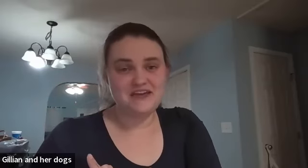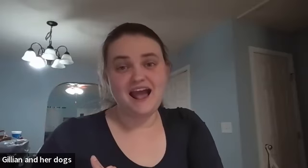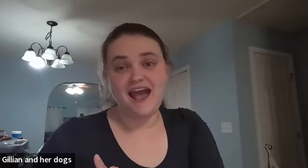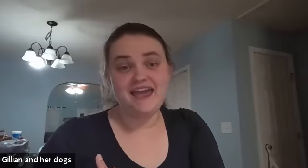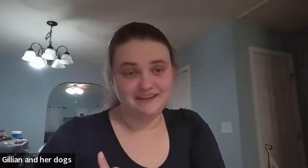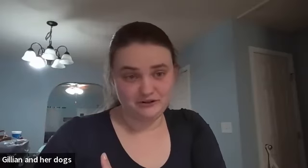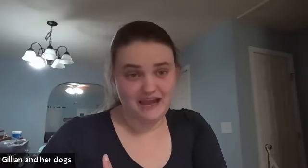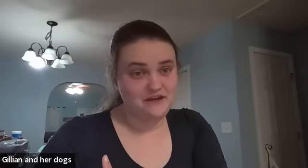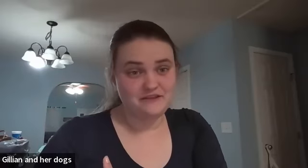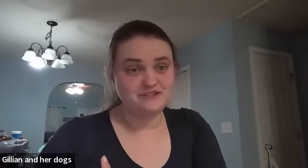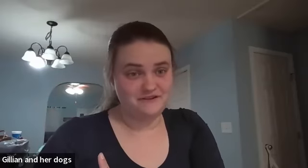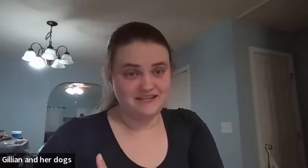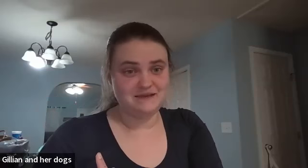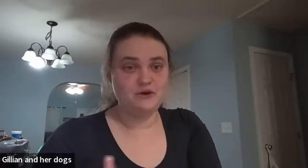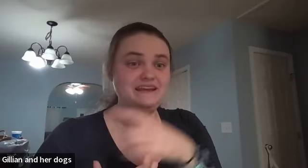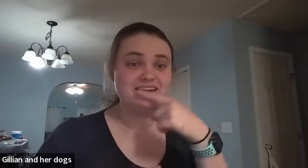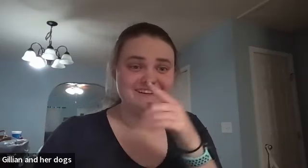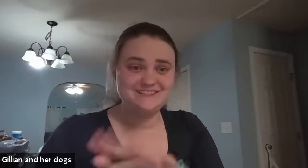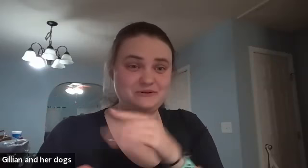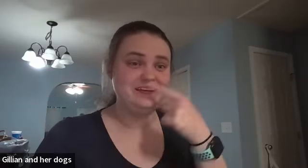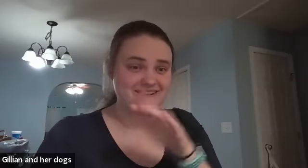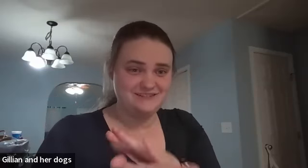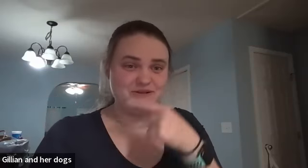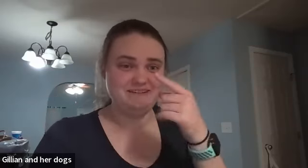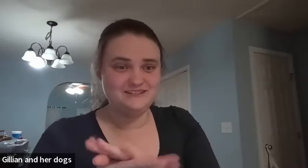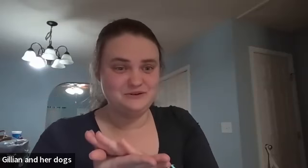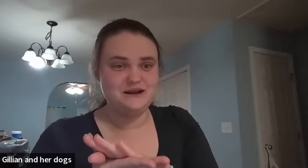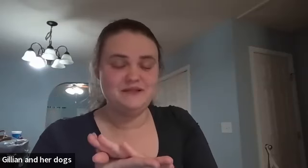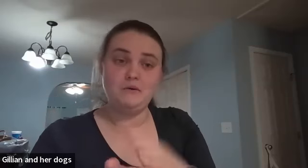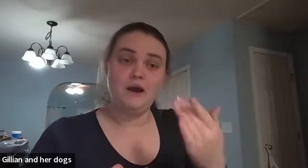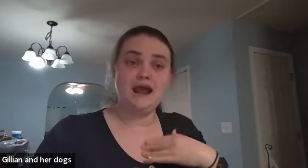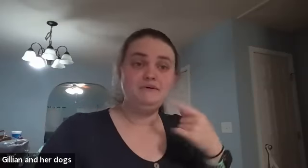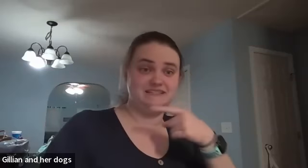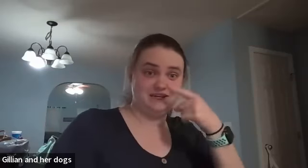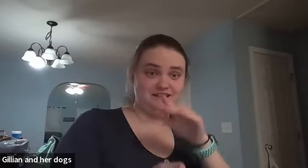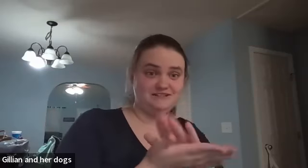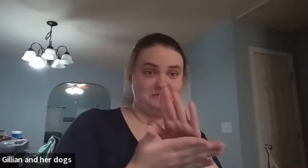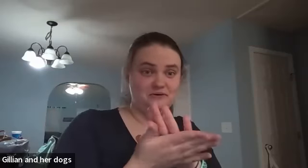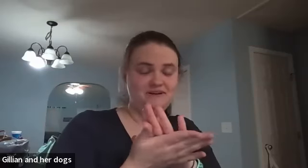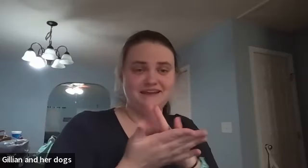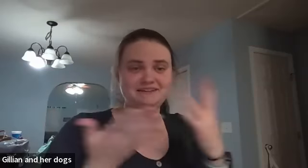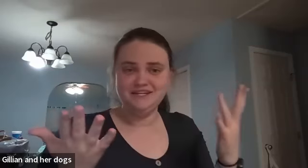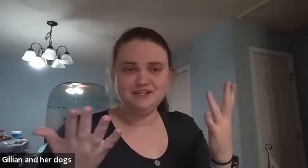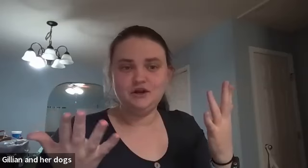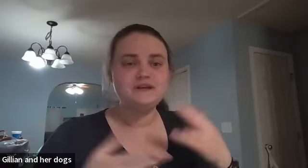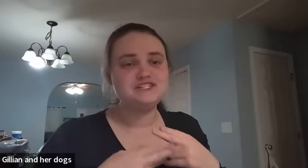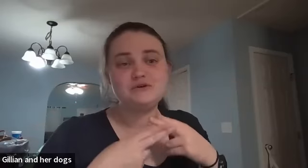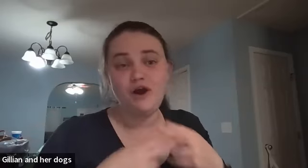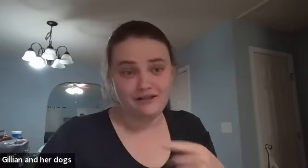that, I giggled. I thought that was so funny because I'm going hearing school. And I'm like, well, when I went to hearing school and, we just don't call it